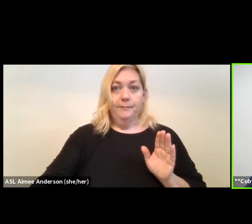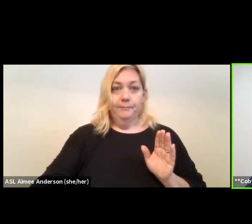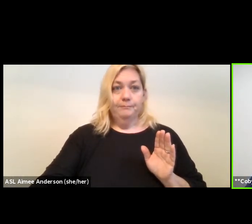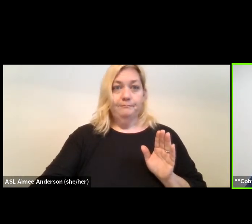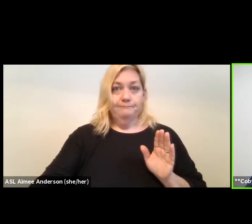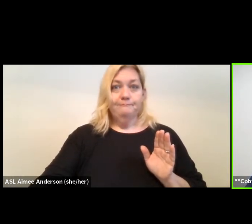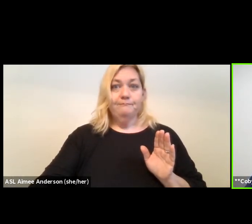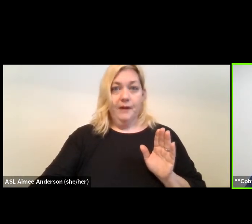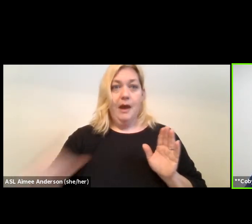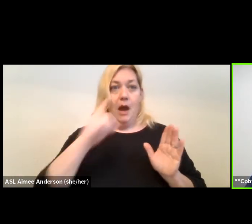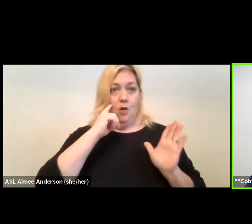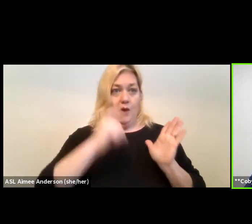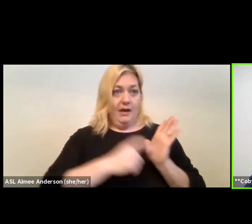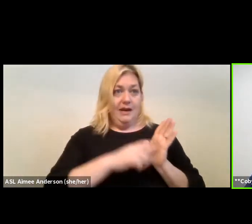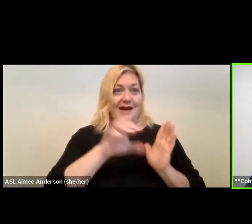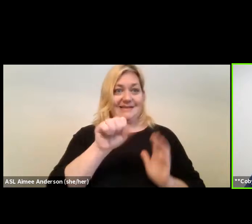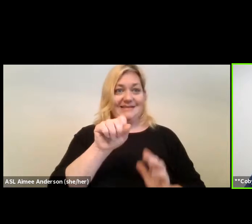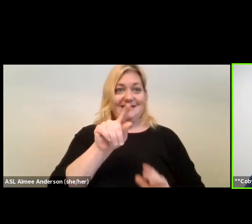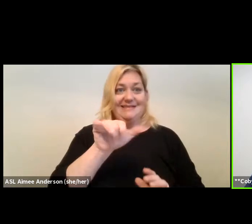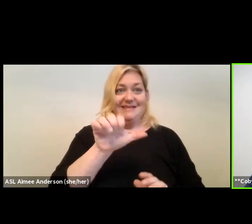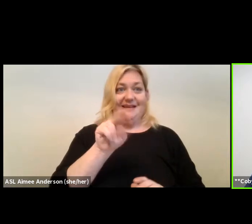Steve Valari.